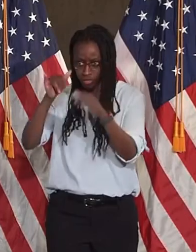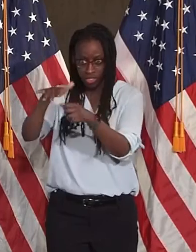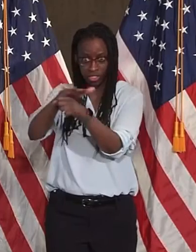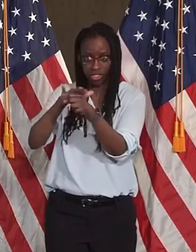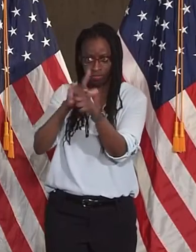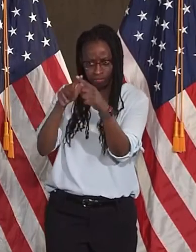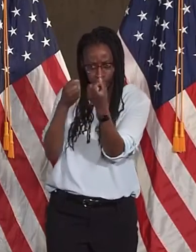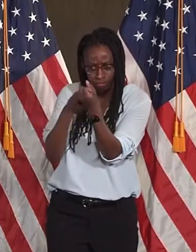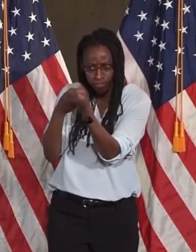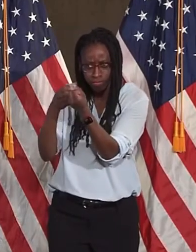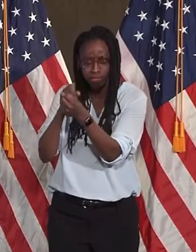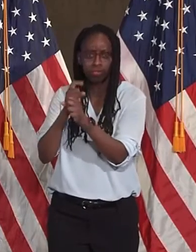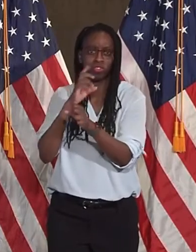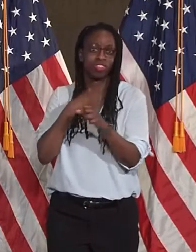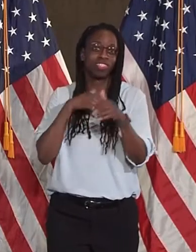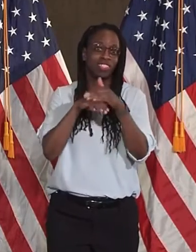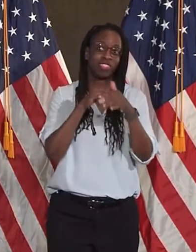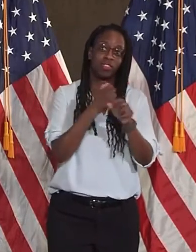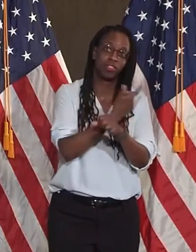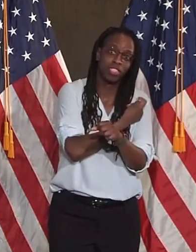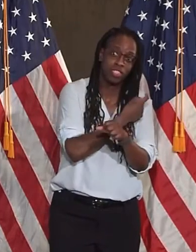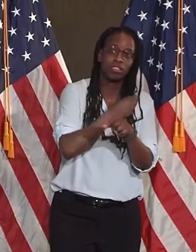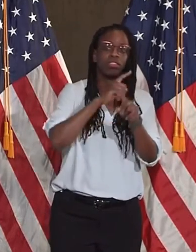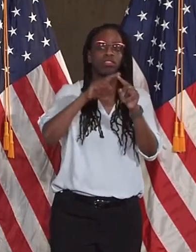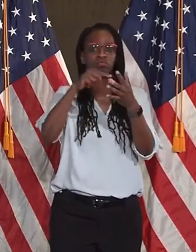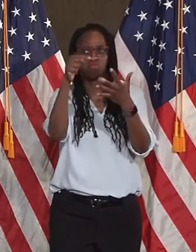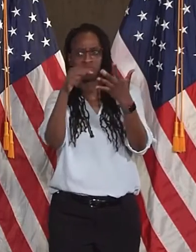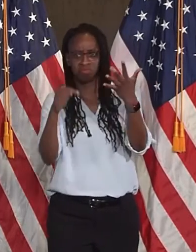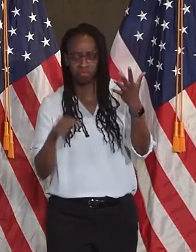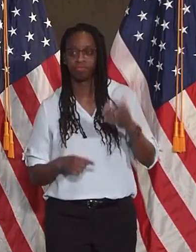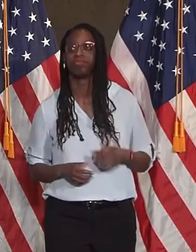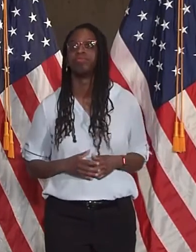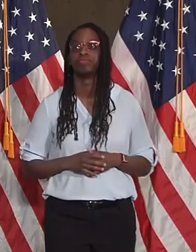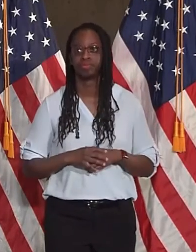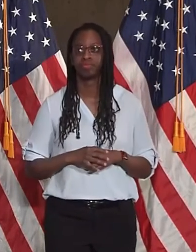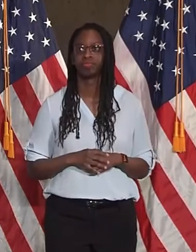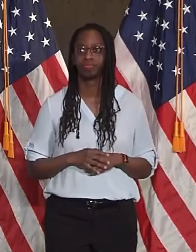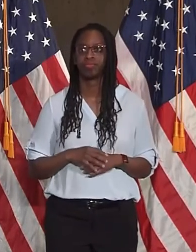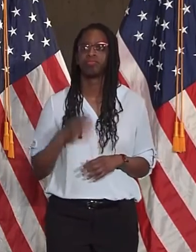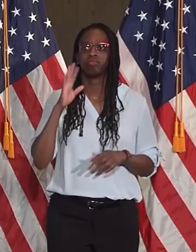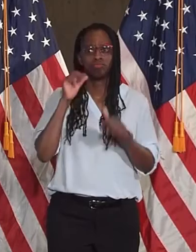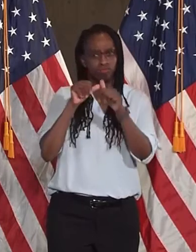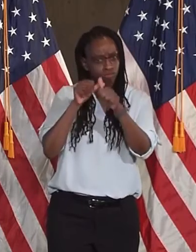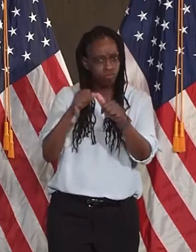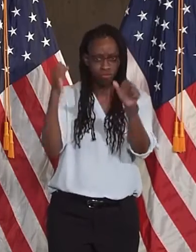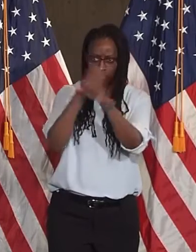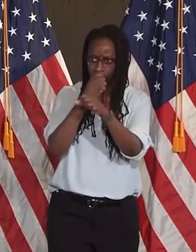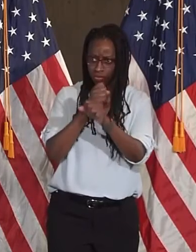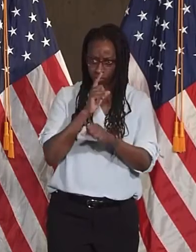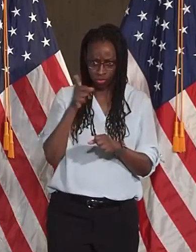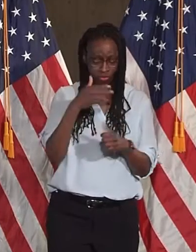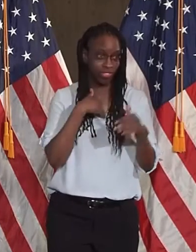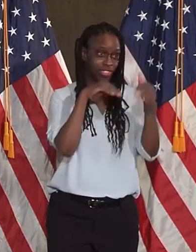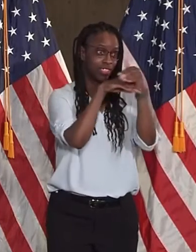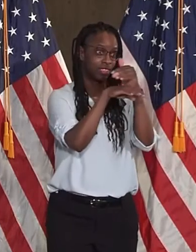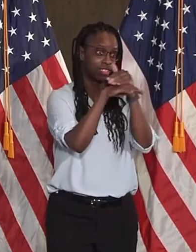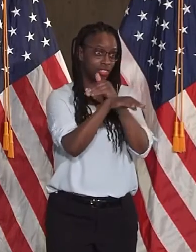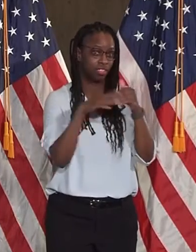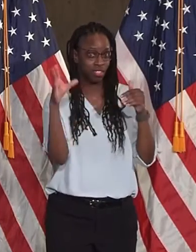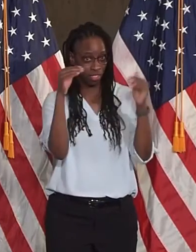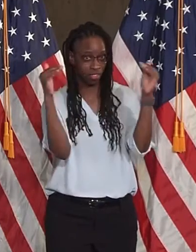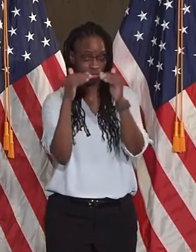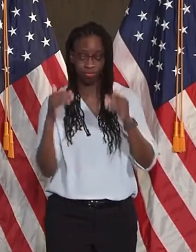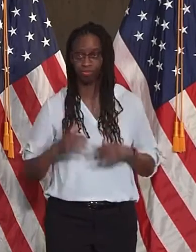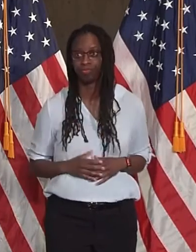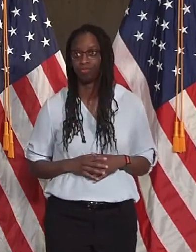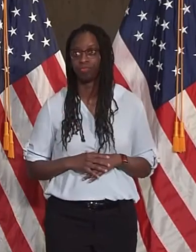our city. I will fight to make this happen. Our recovery must include working